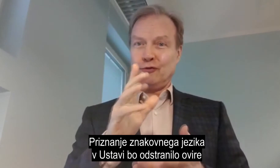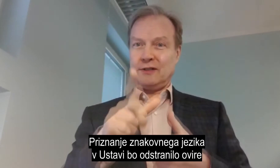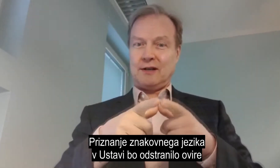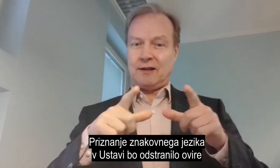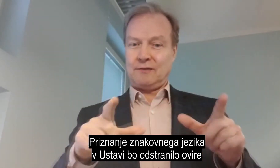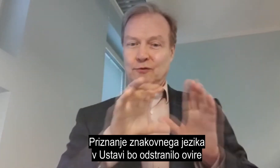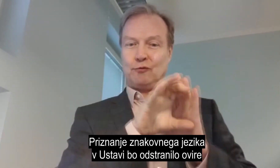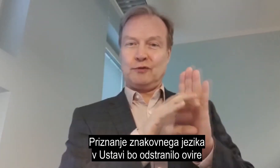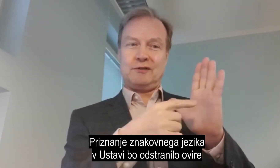social